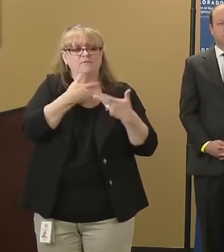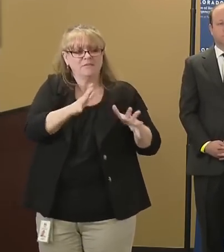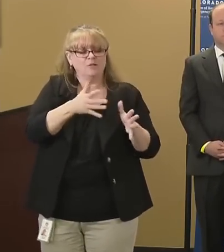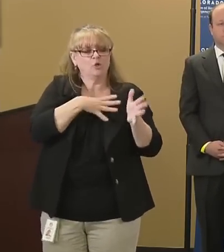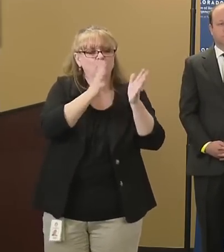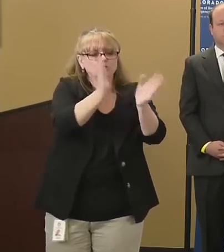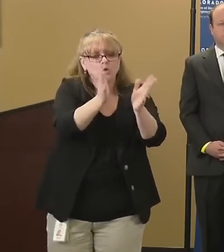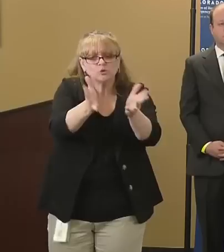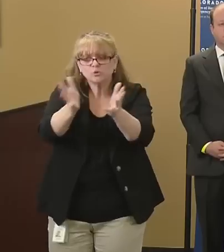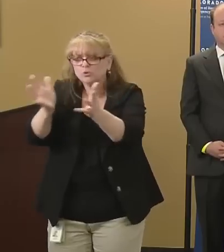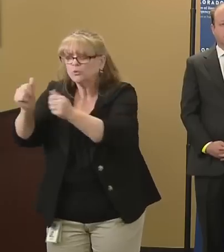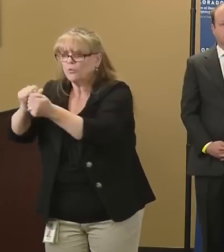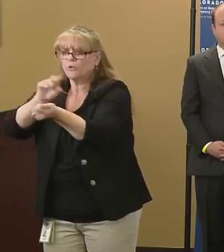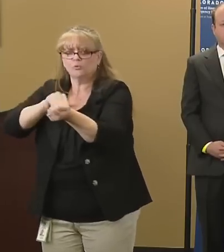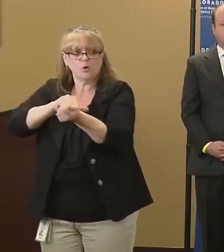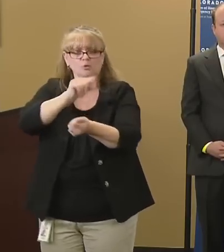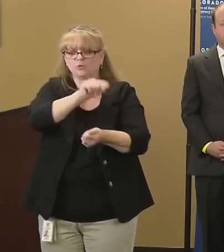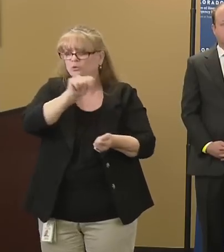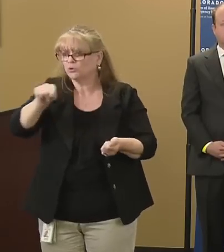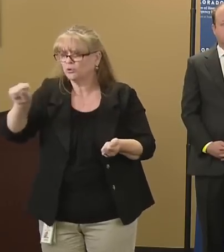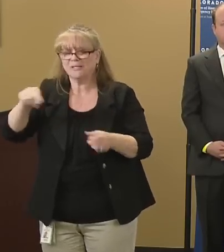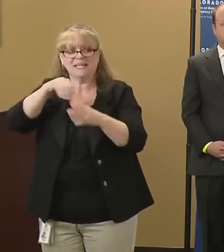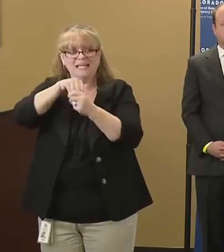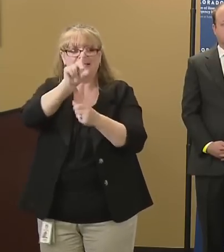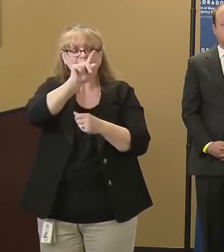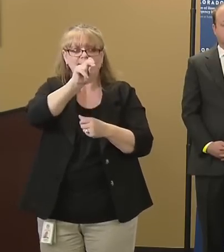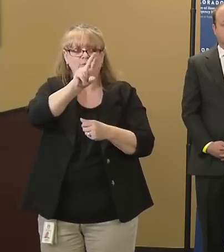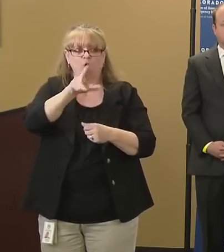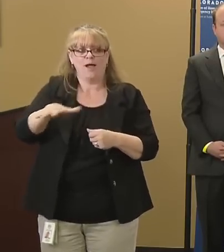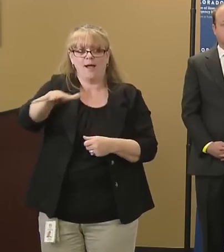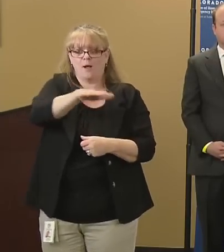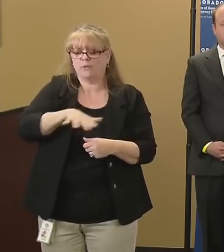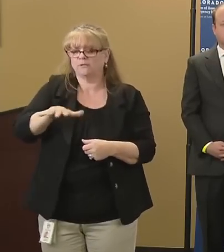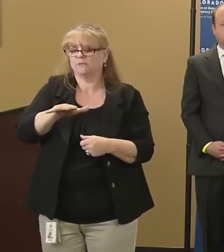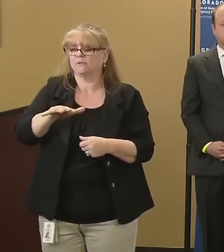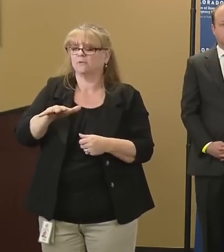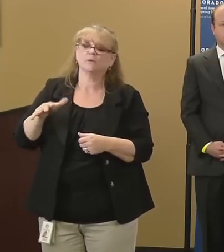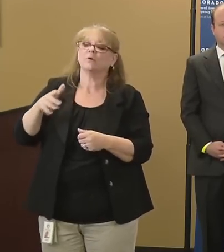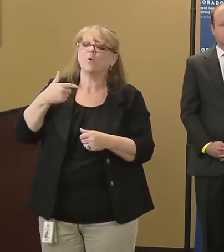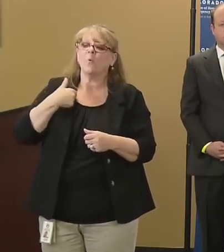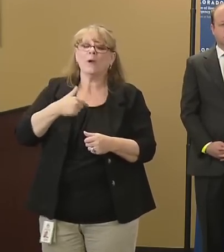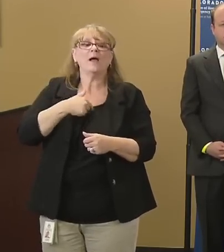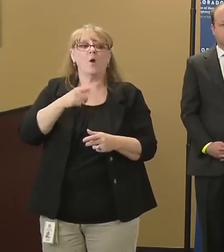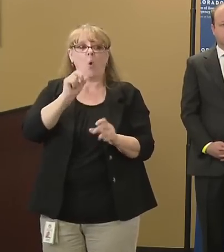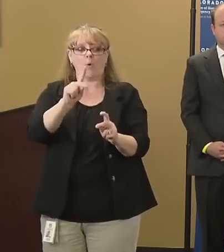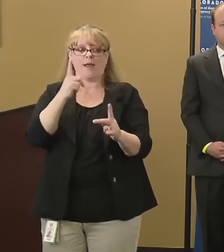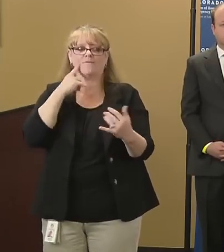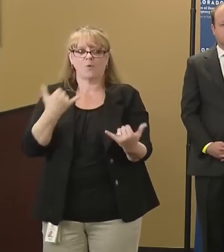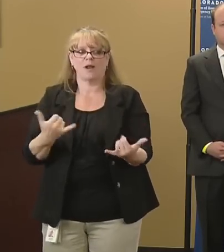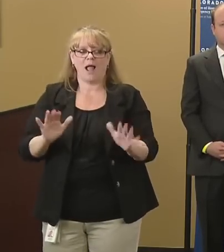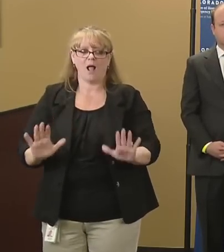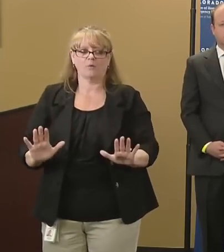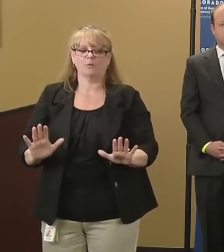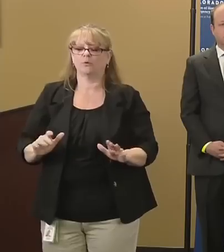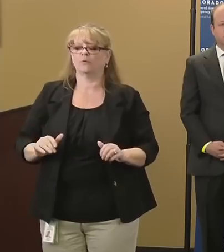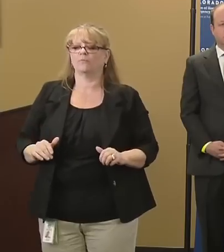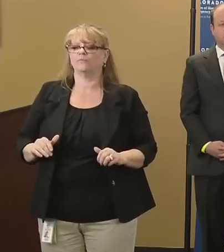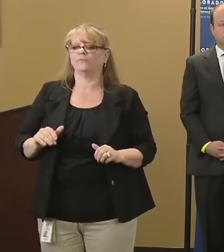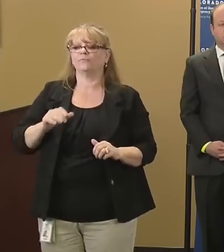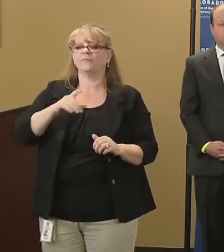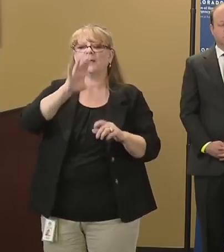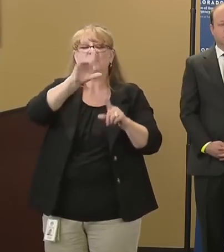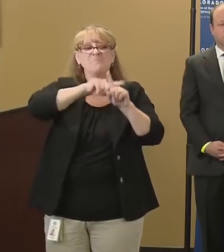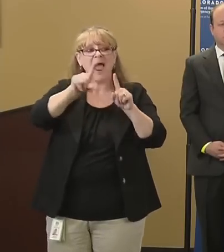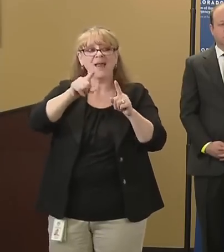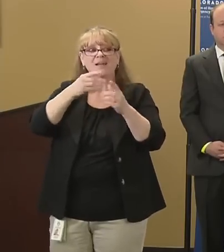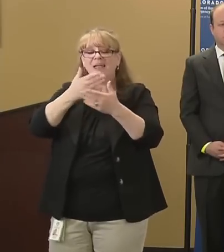doing okay. But again, right now we're doing okay. How are we going to do in a few days or weeks? New York went from doing okay